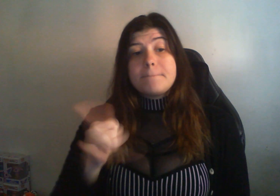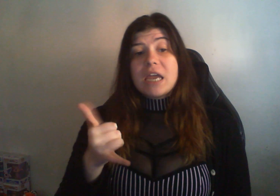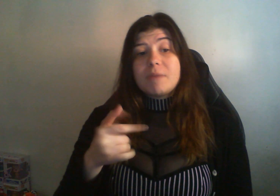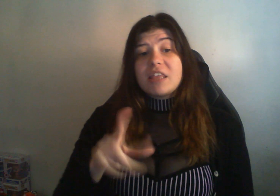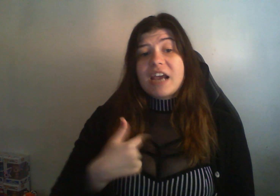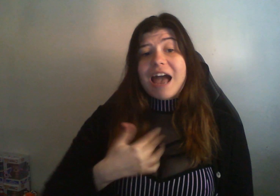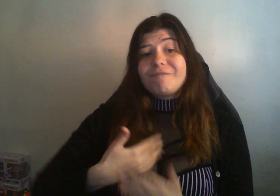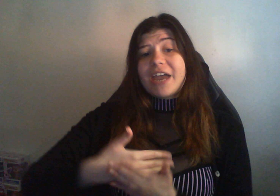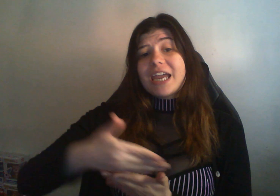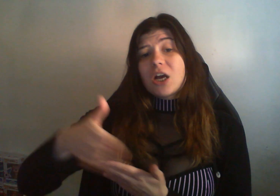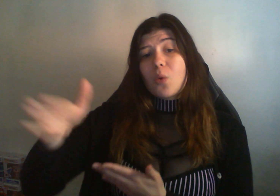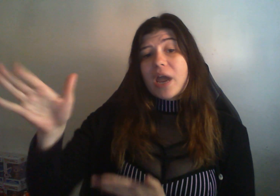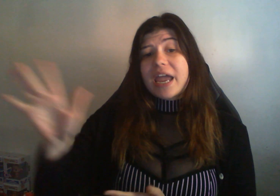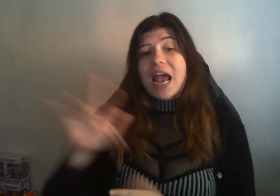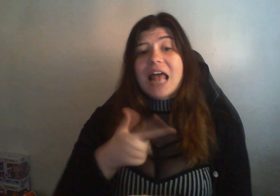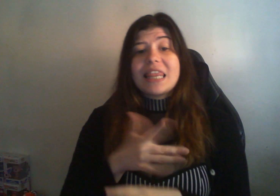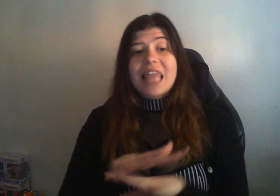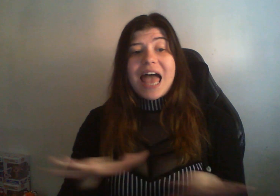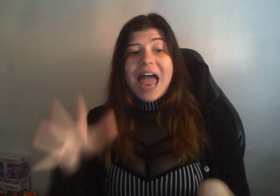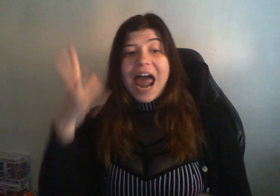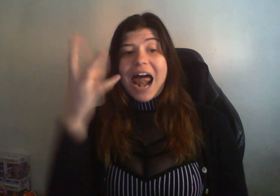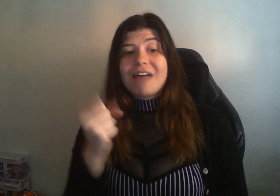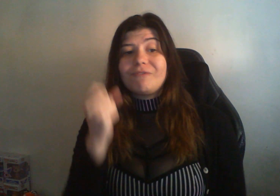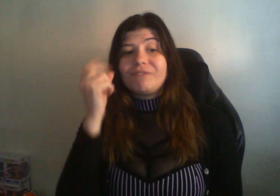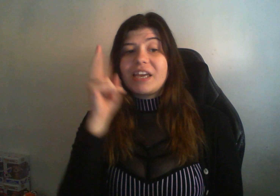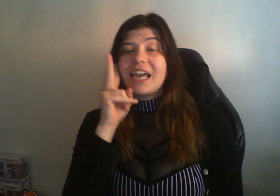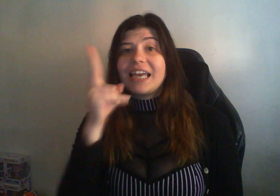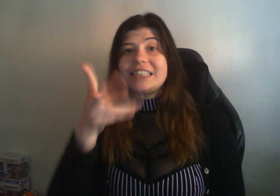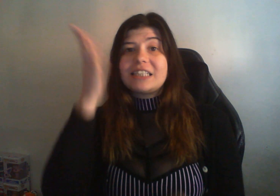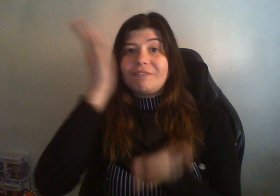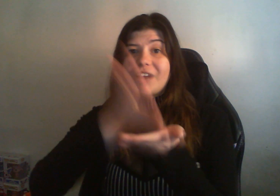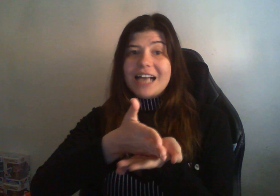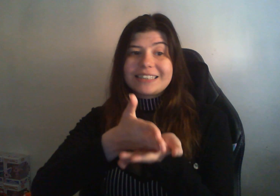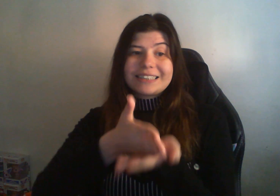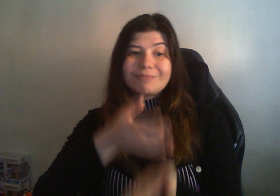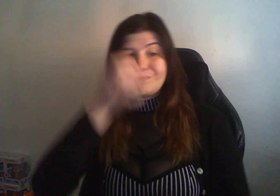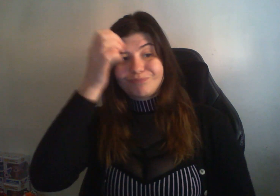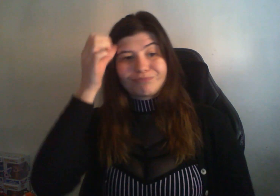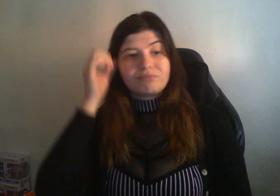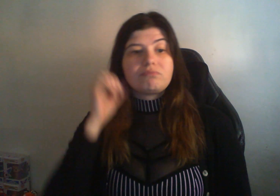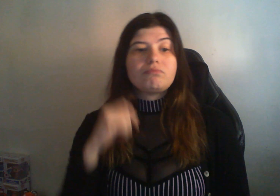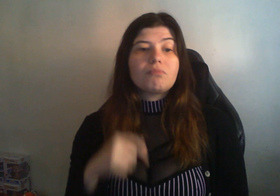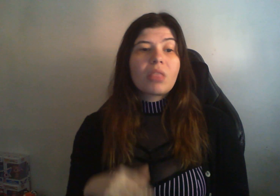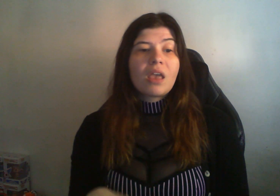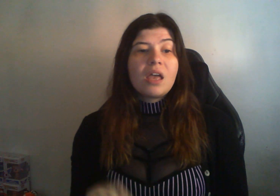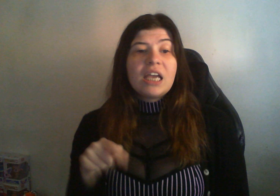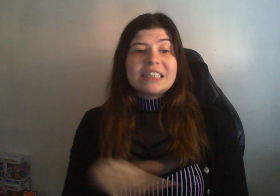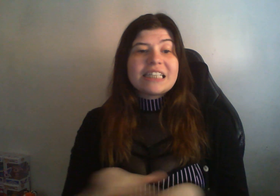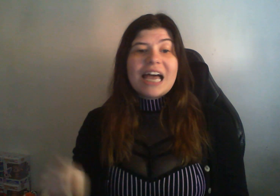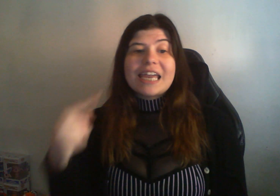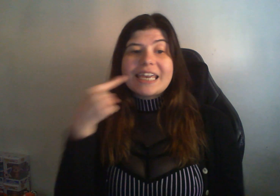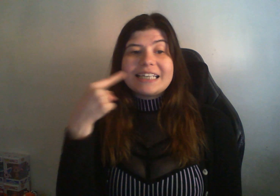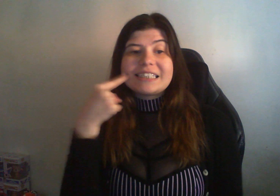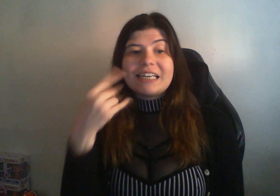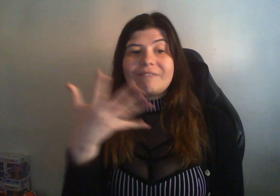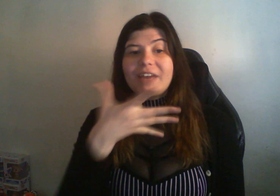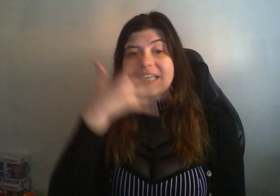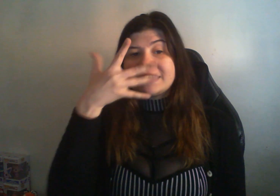Maybe then I'm fading away, I not have to face the fact. It's not easy facing